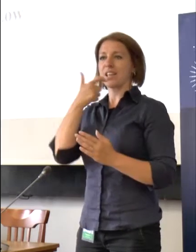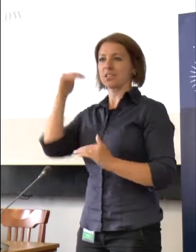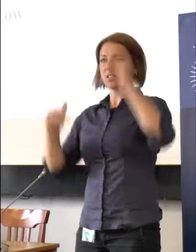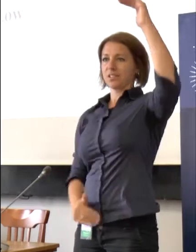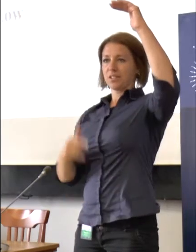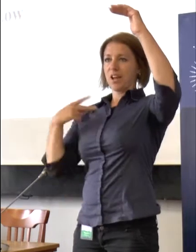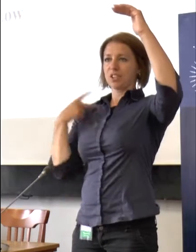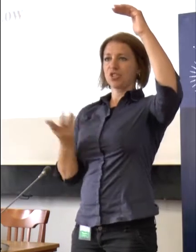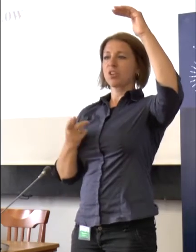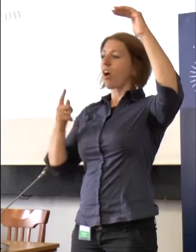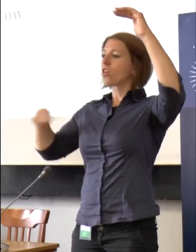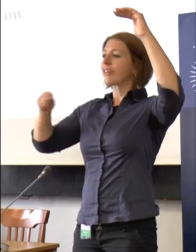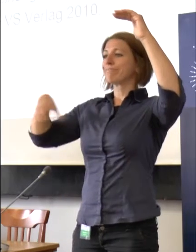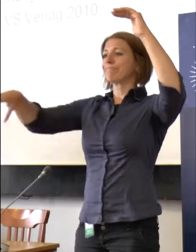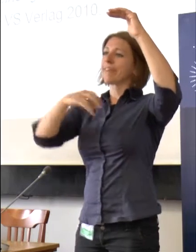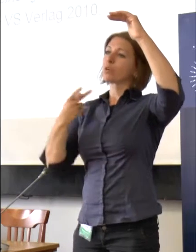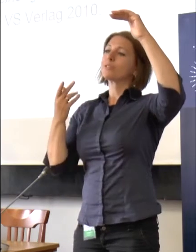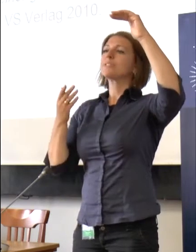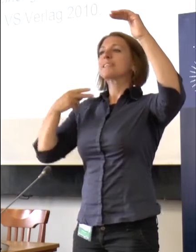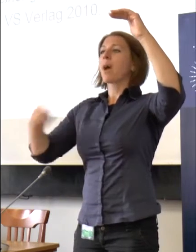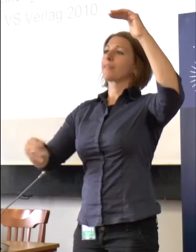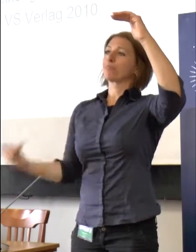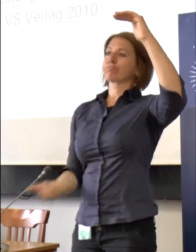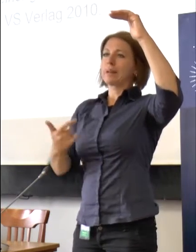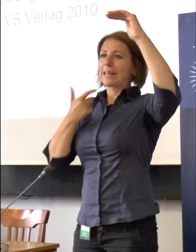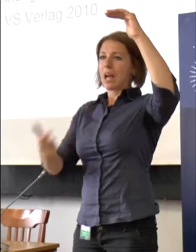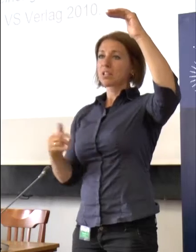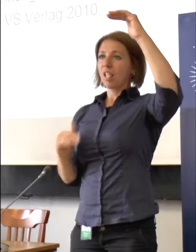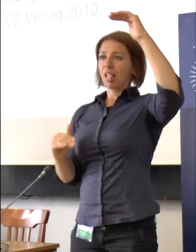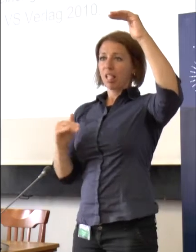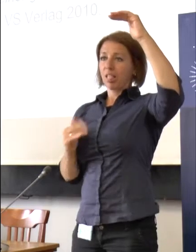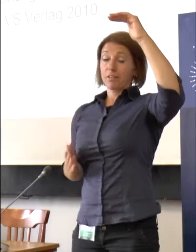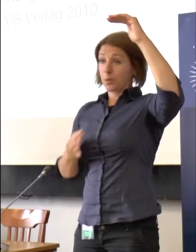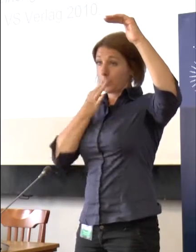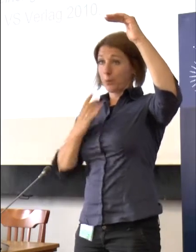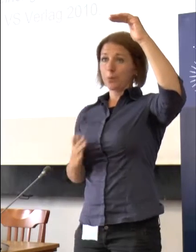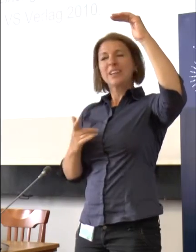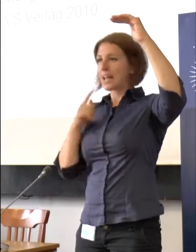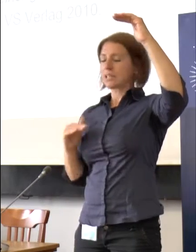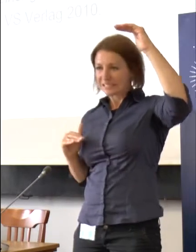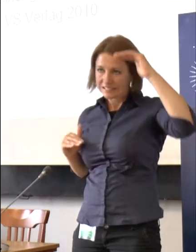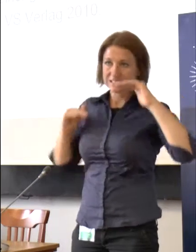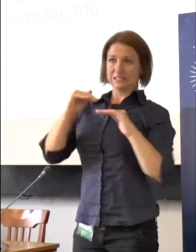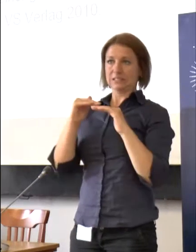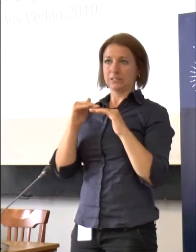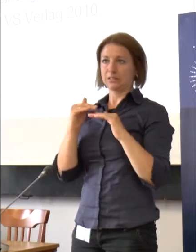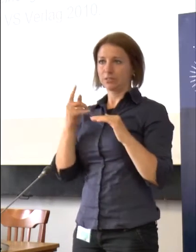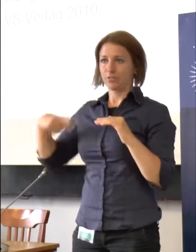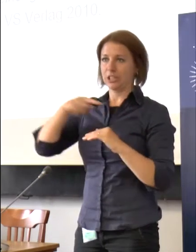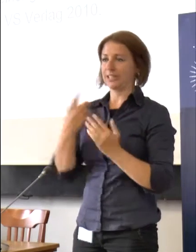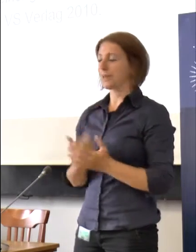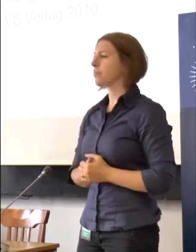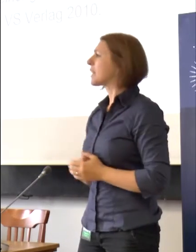complaining at, and I think also Jürgen Gerhardt, who wrote this book, in his book, Mehrsprachigkeit,